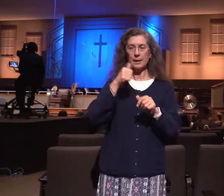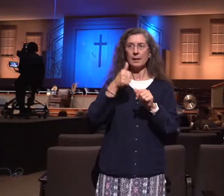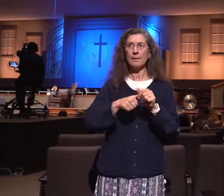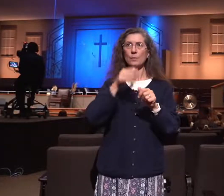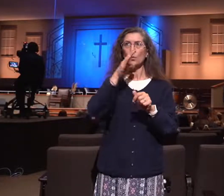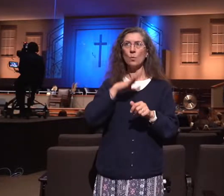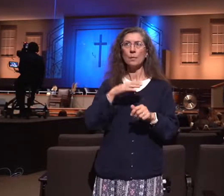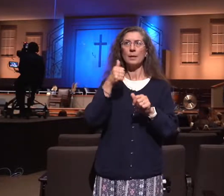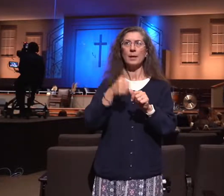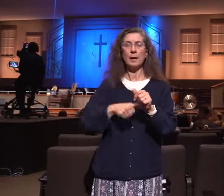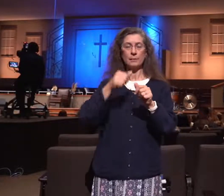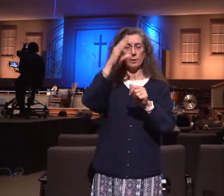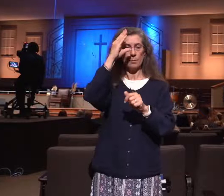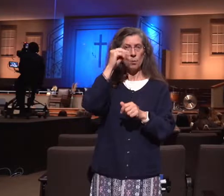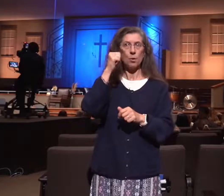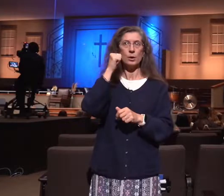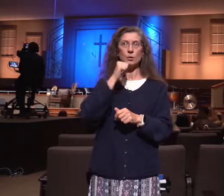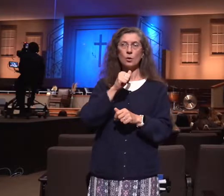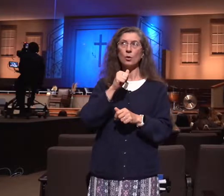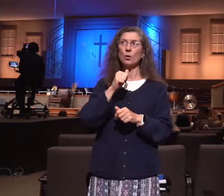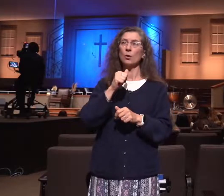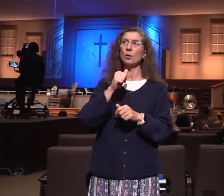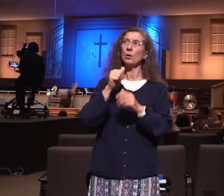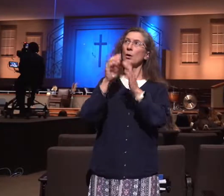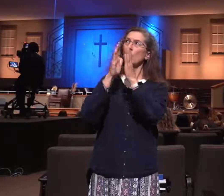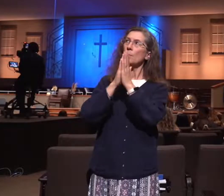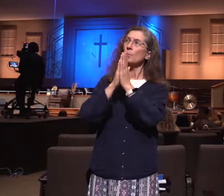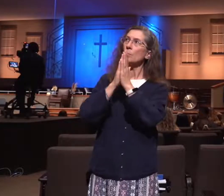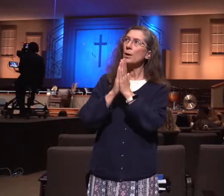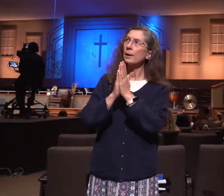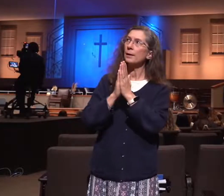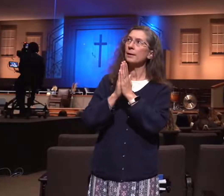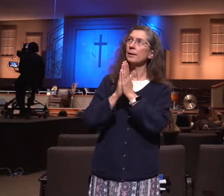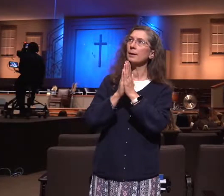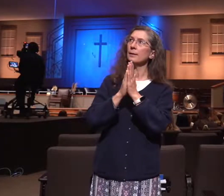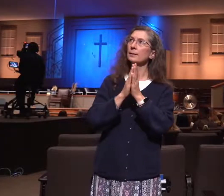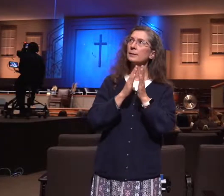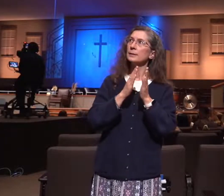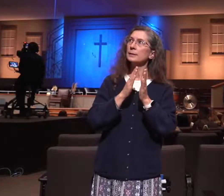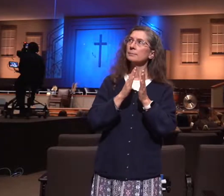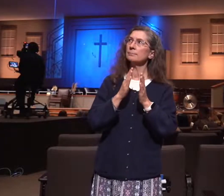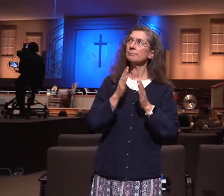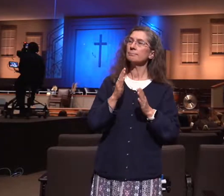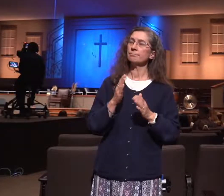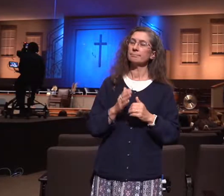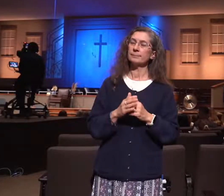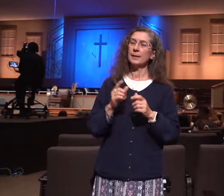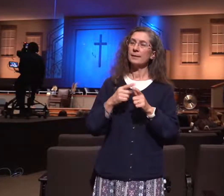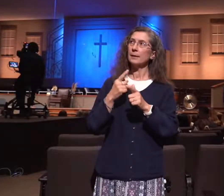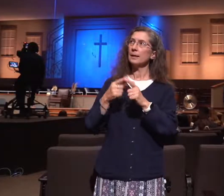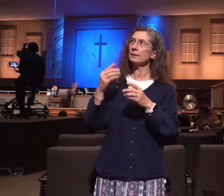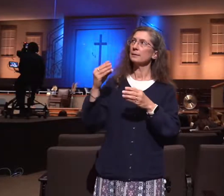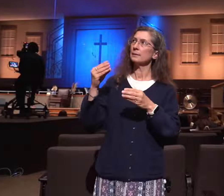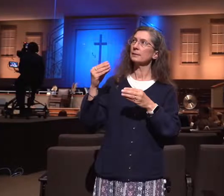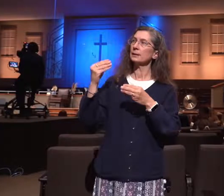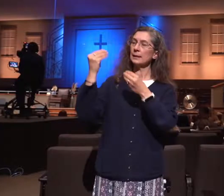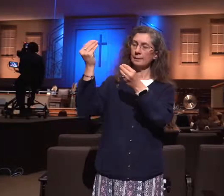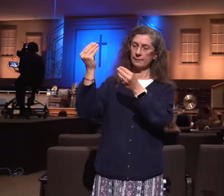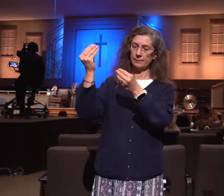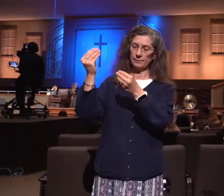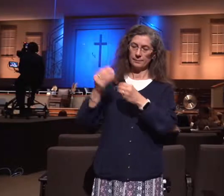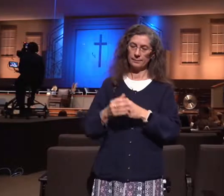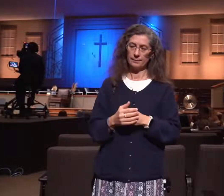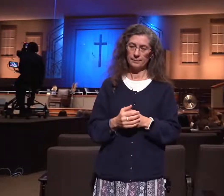every girl, according as he purposeth in his heart, so let him give. And I like the rest of it.